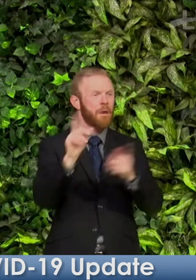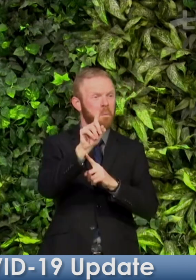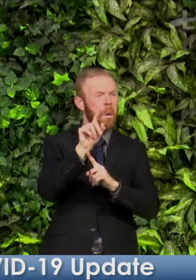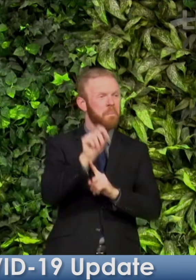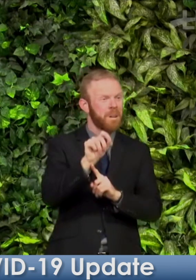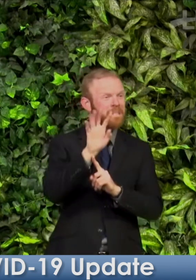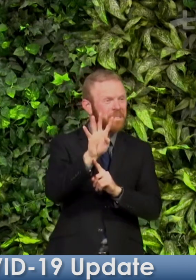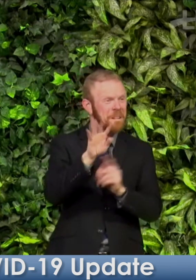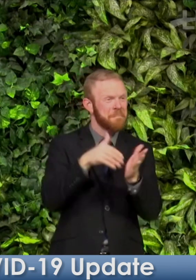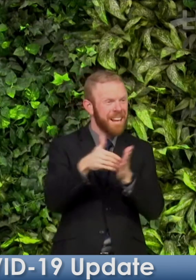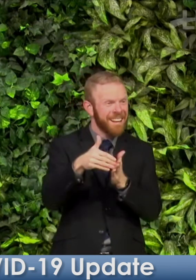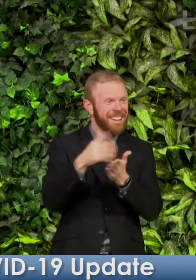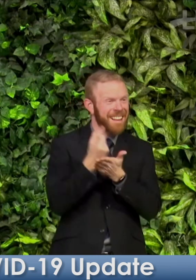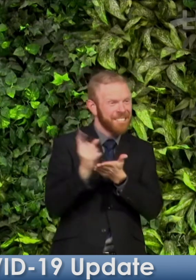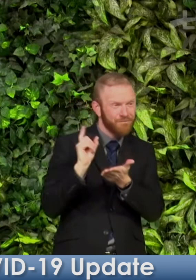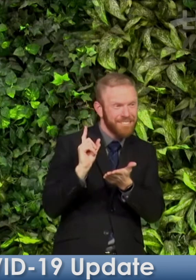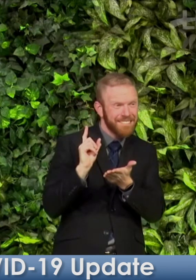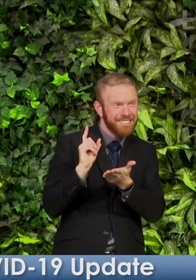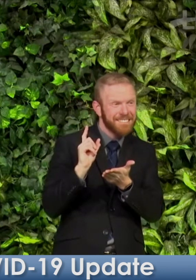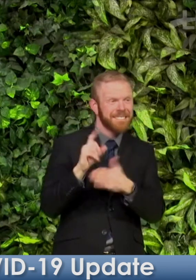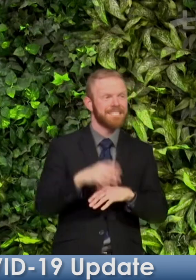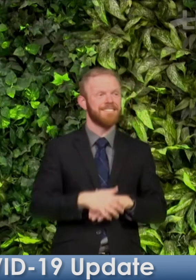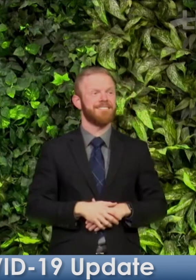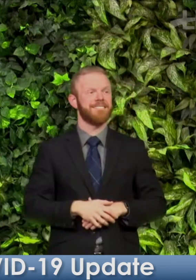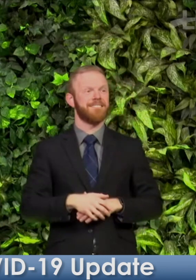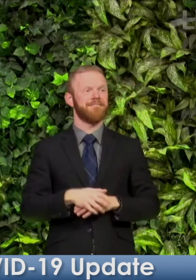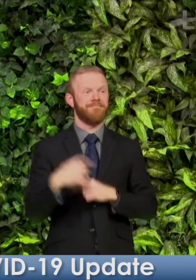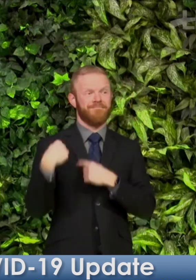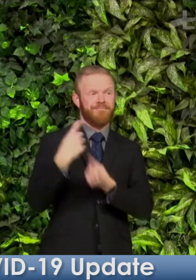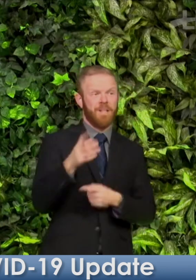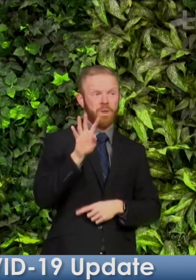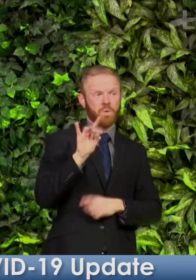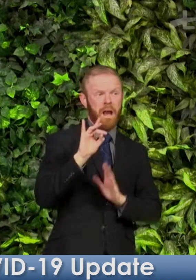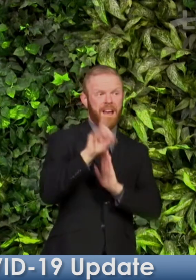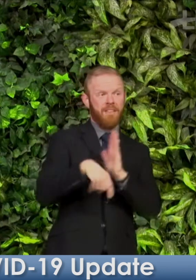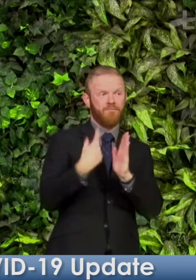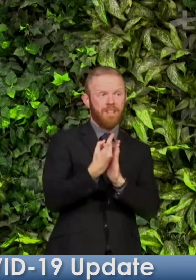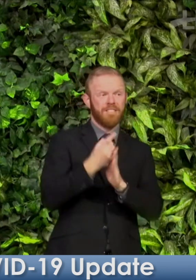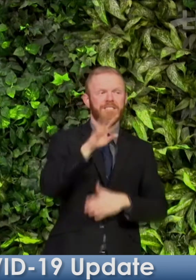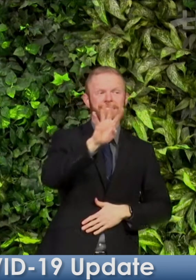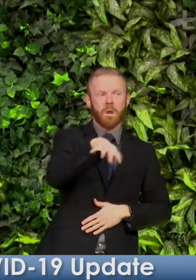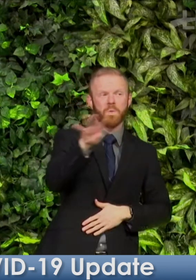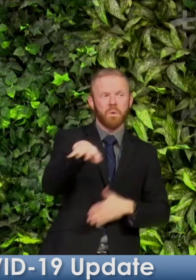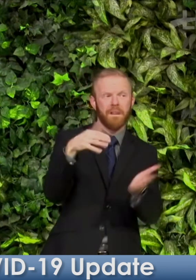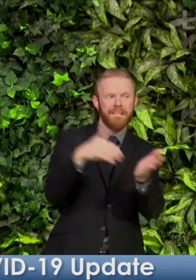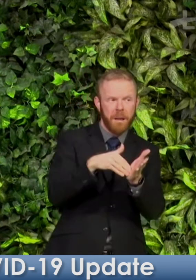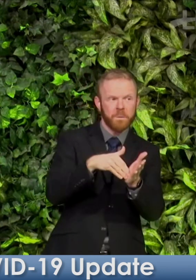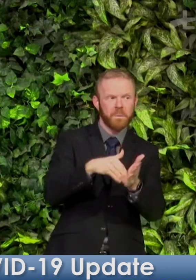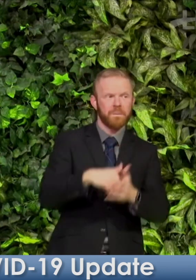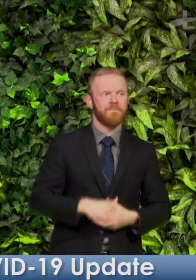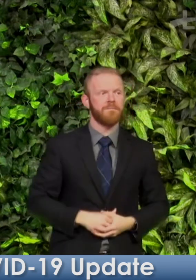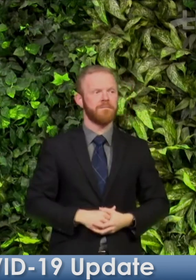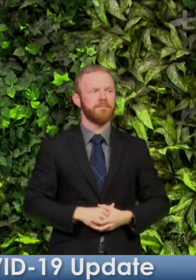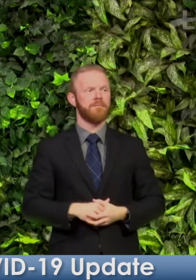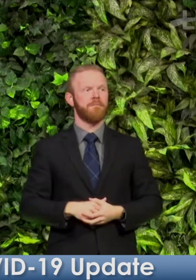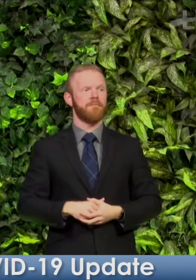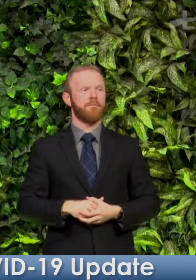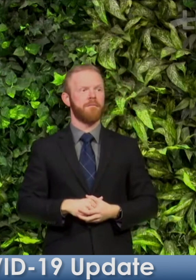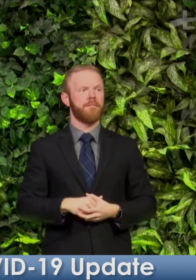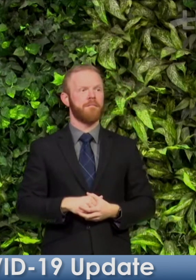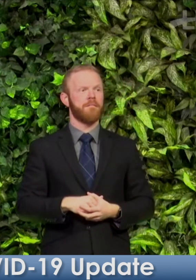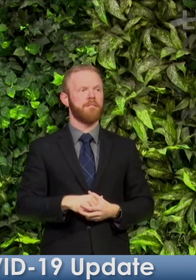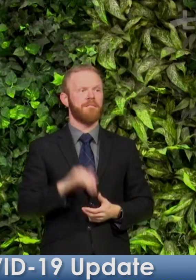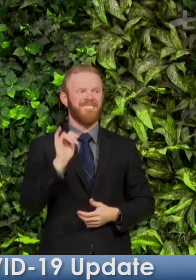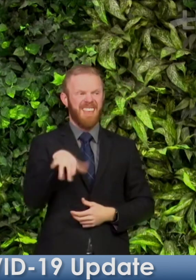just 48 hours ago, administered some 244,000 doses. Only constraint now, manufactured supply on a